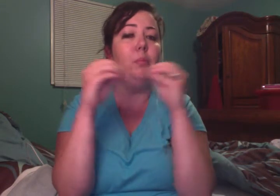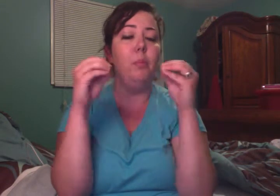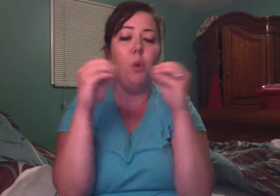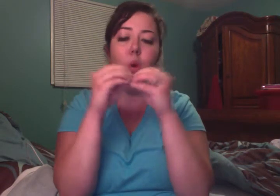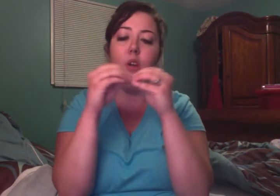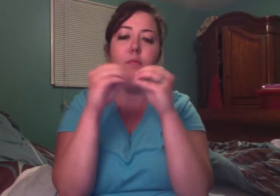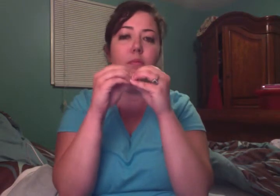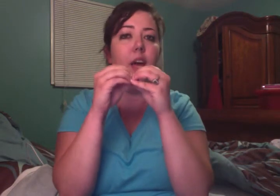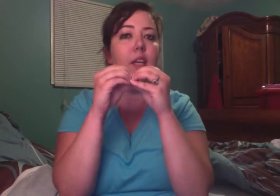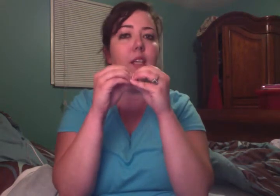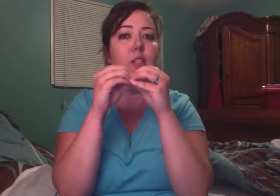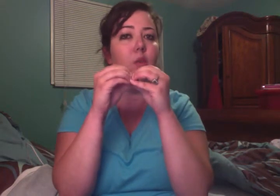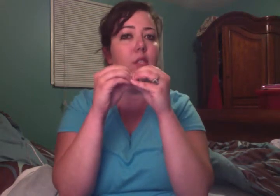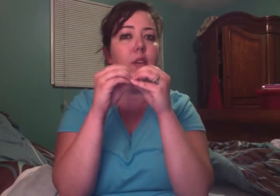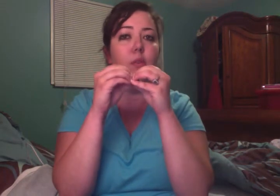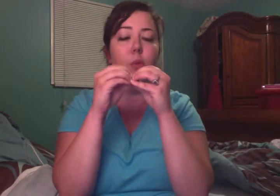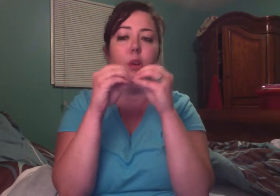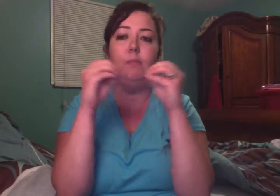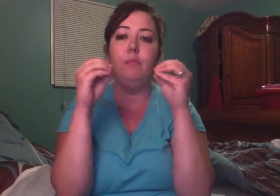More. A lot of kids know the sign for more.